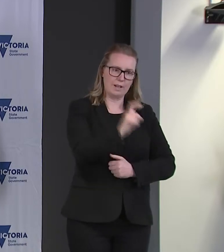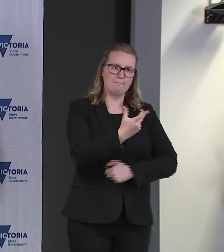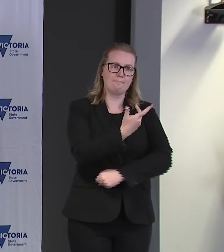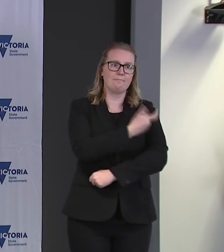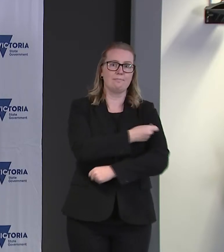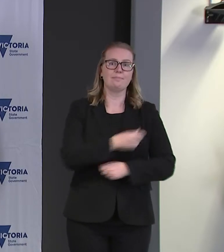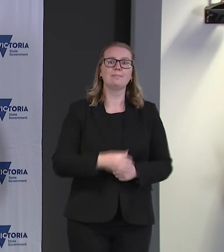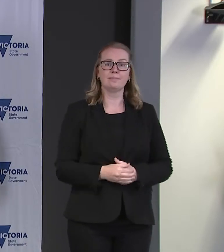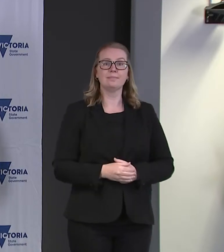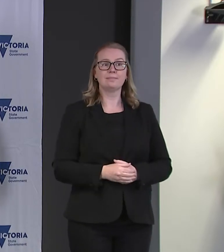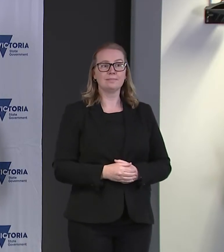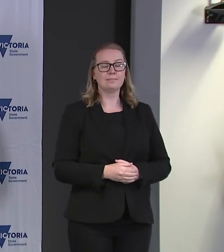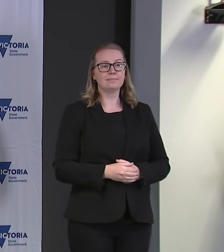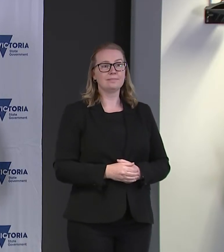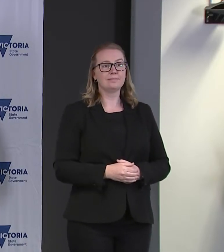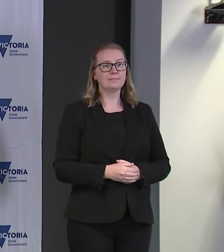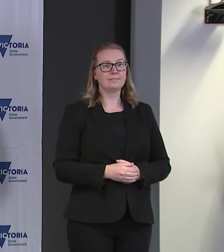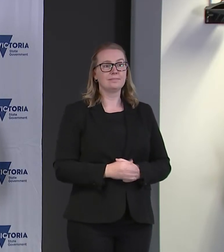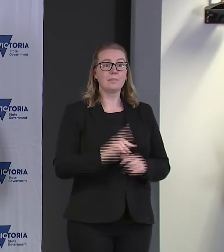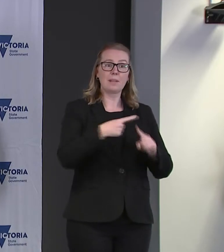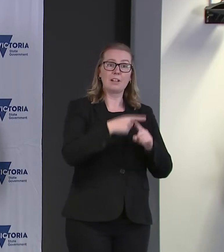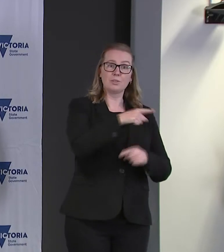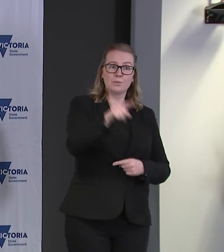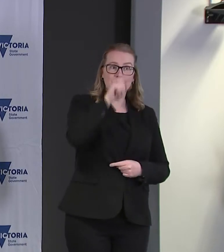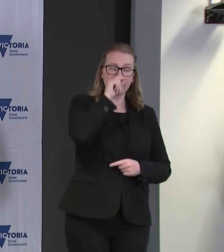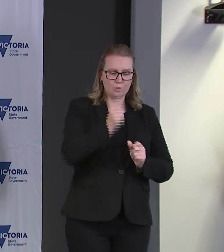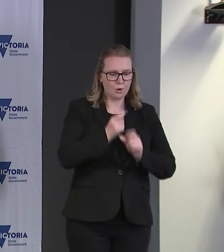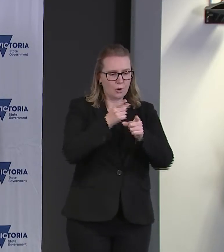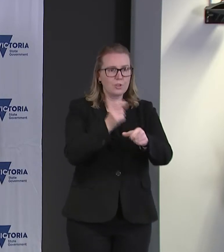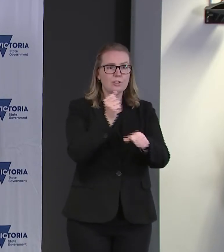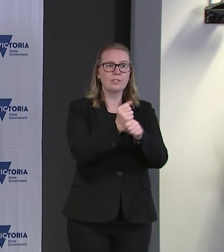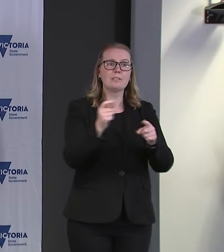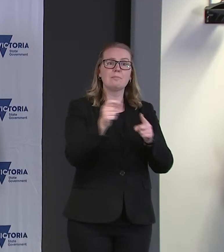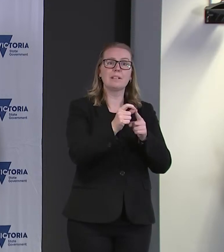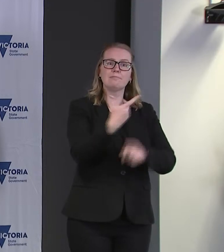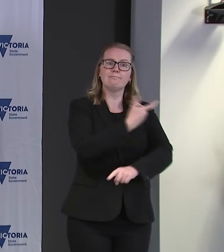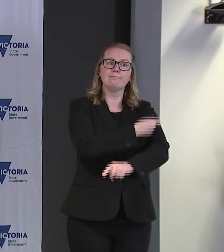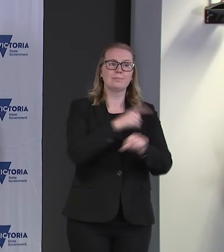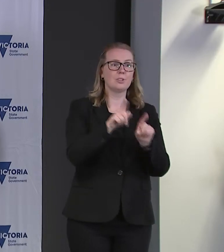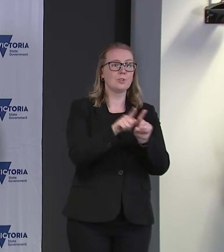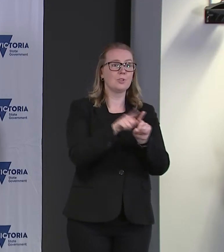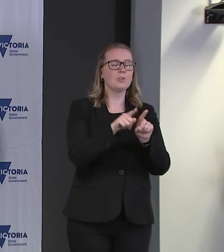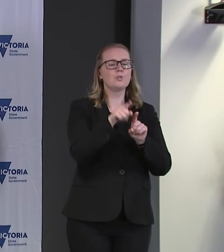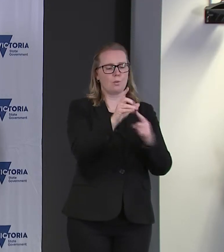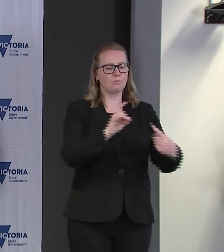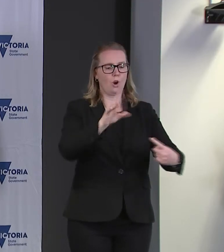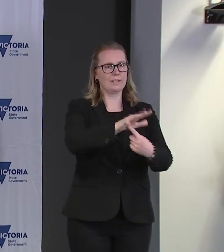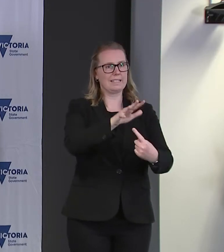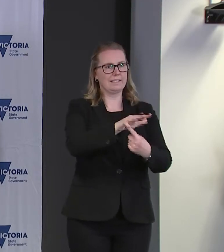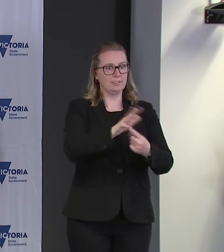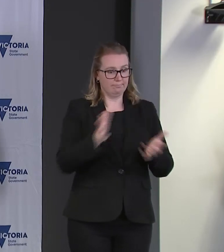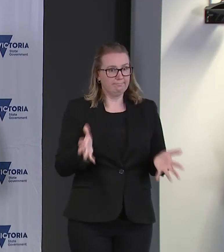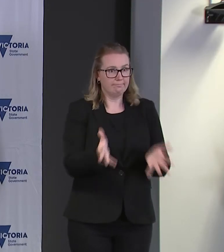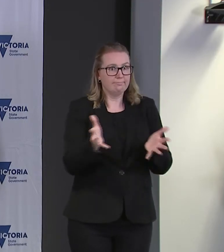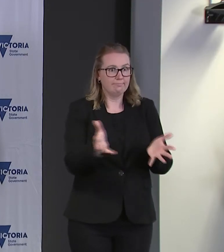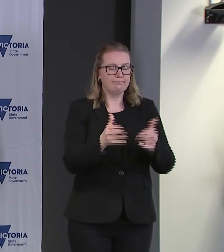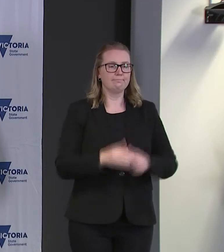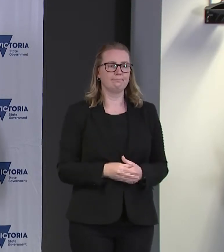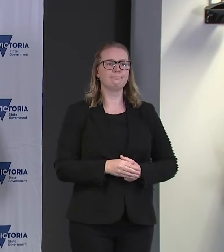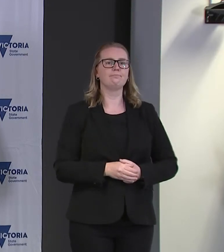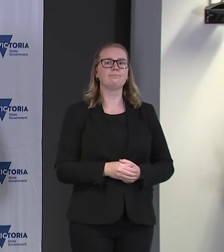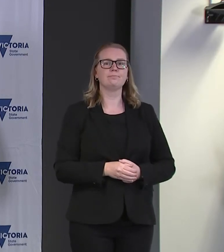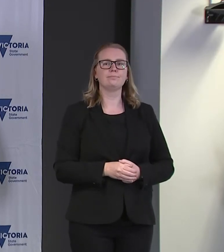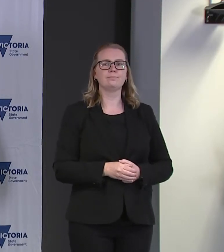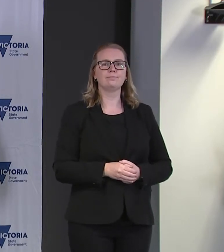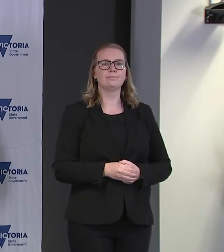also seek a vaccine from your GP, where you will also be prioritised. I can